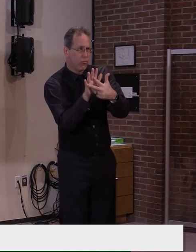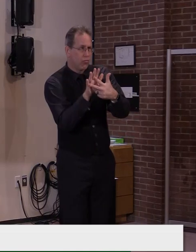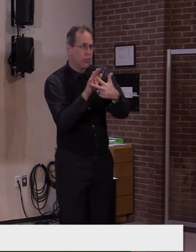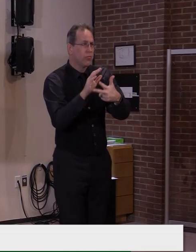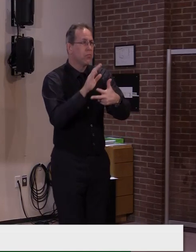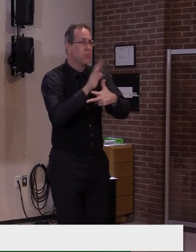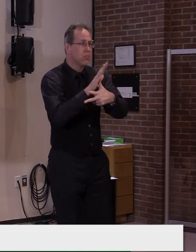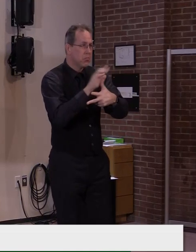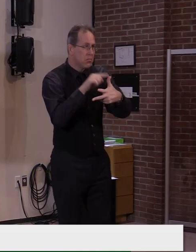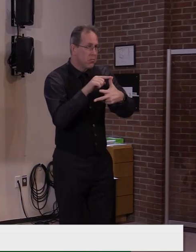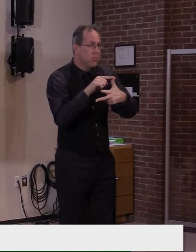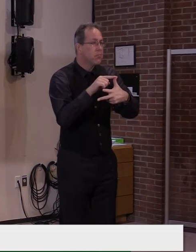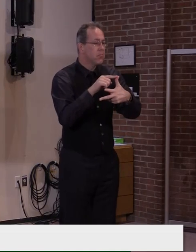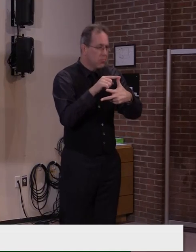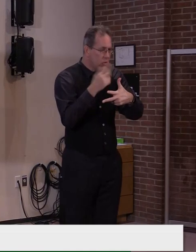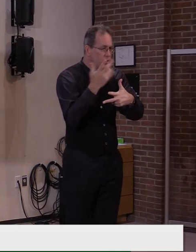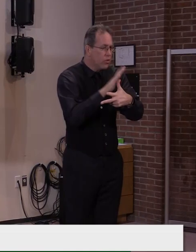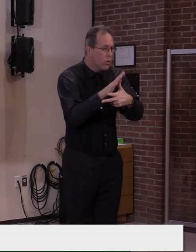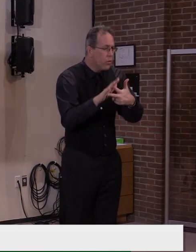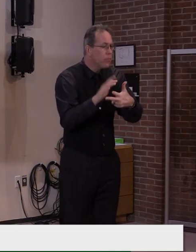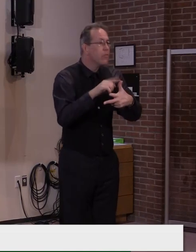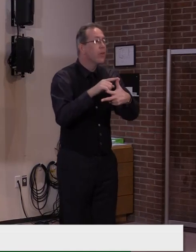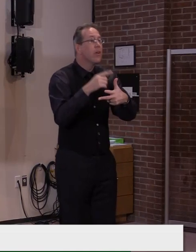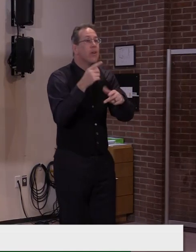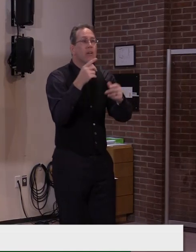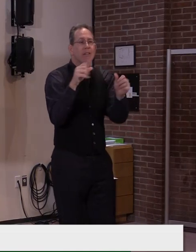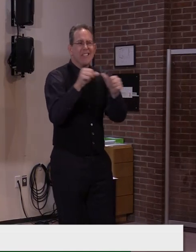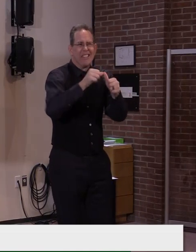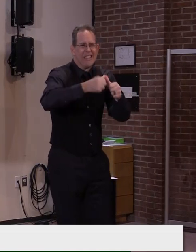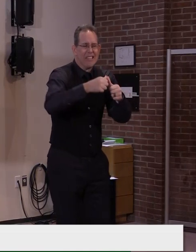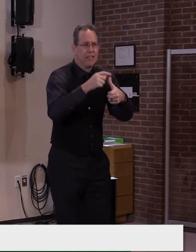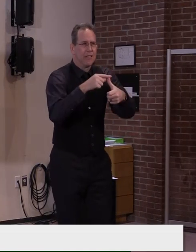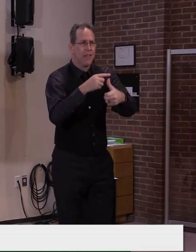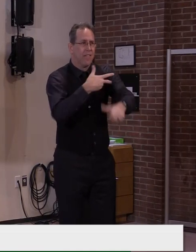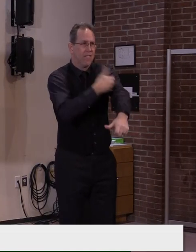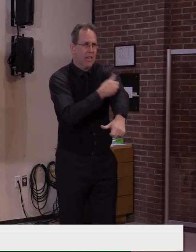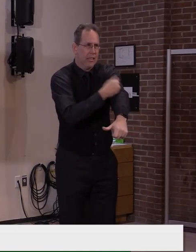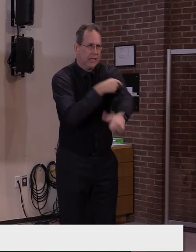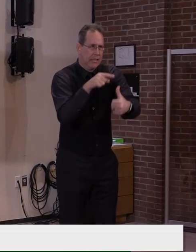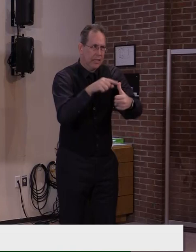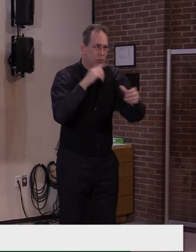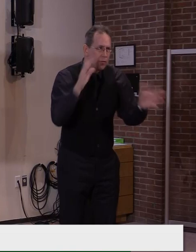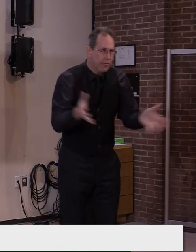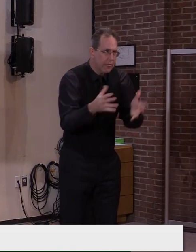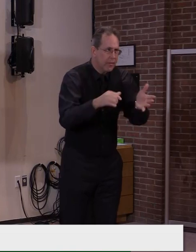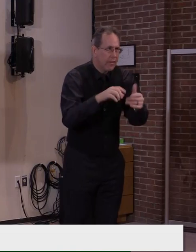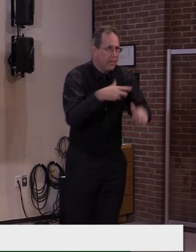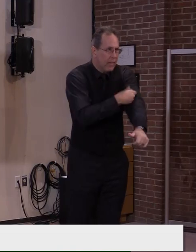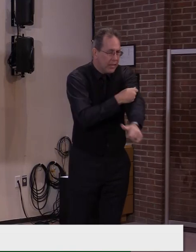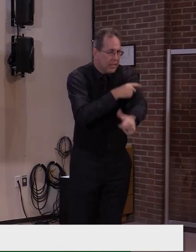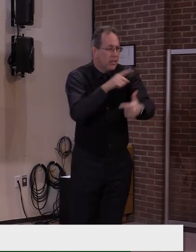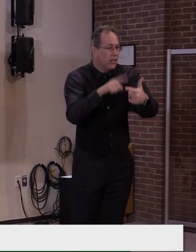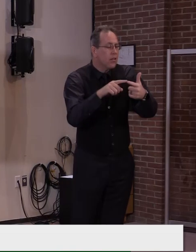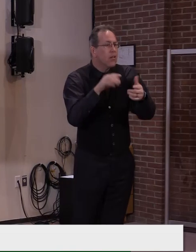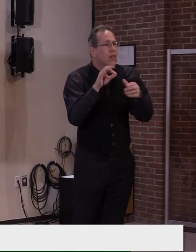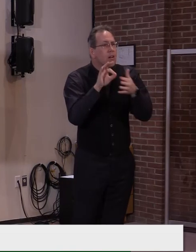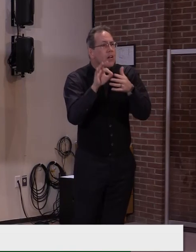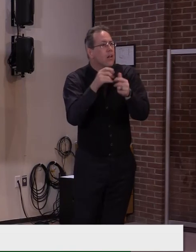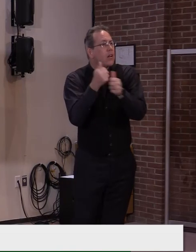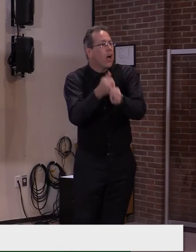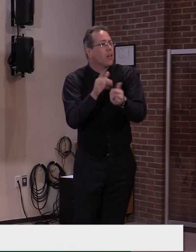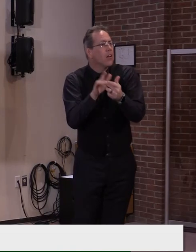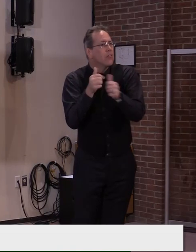Omicron. Those strategies are vaccination, contact tracing and testing, and mitigation recommendations for